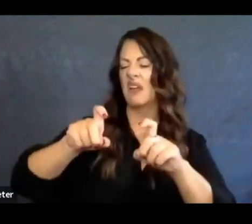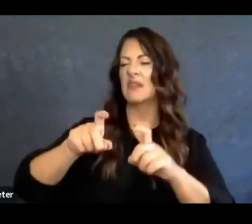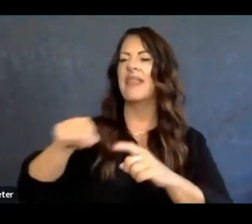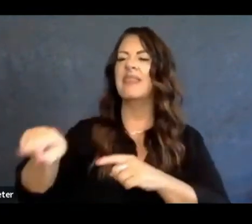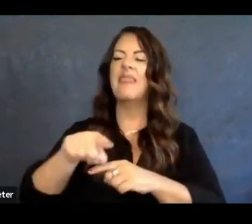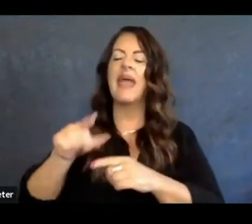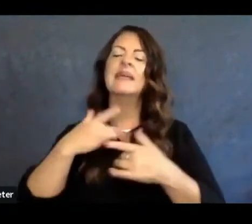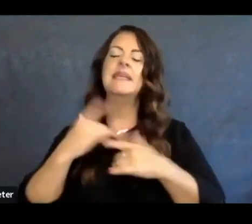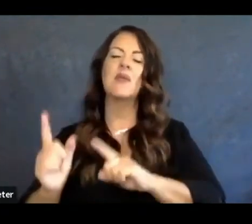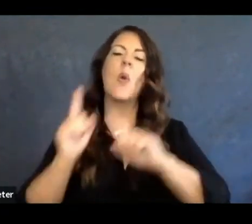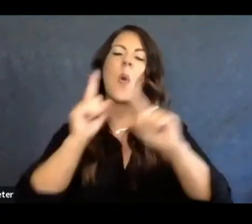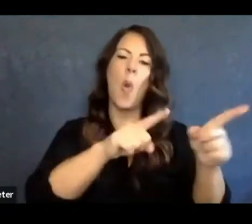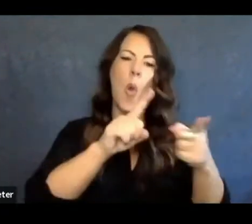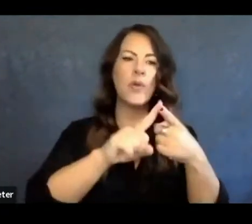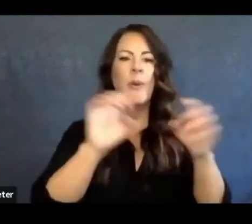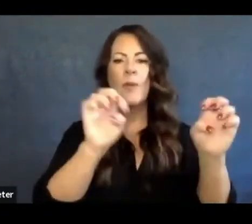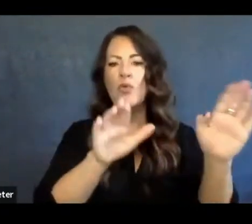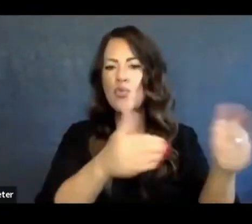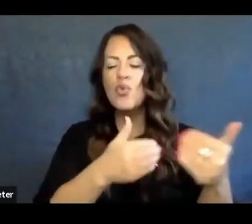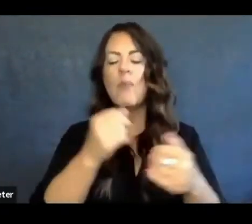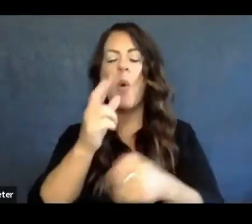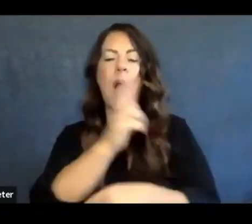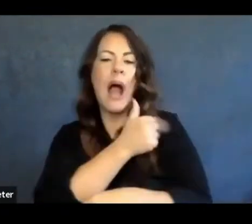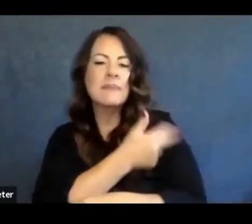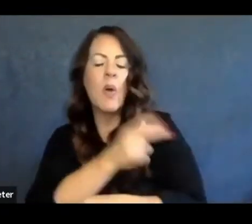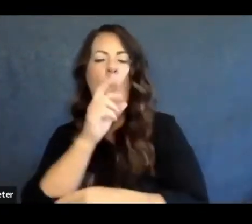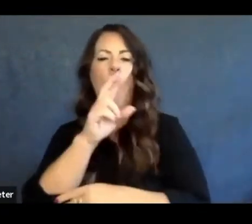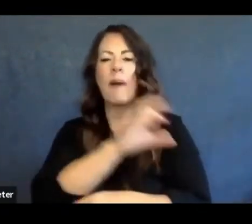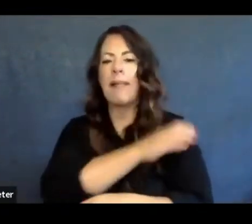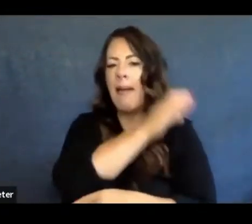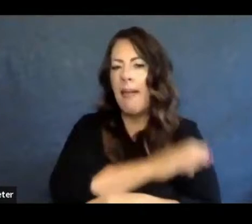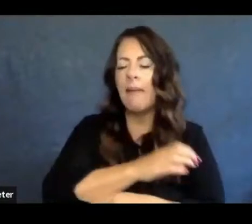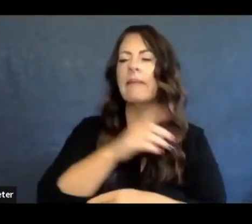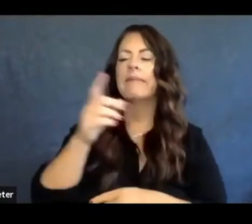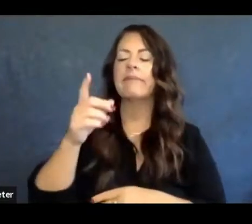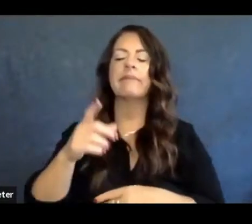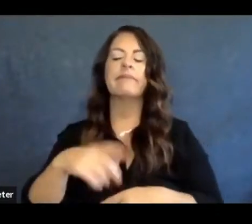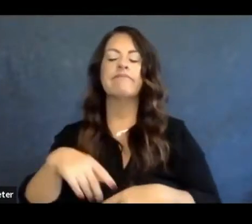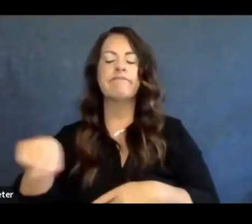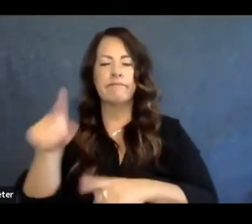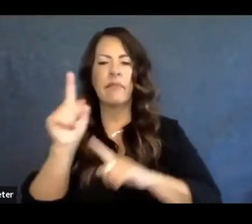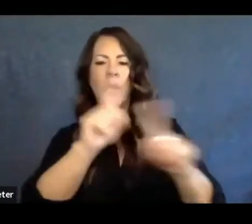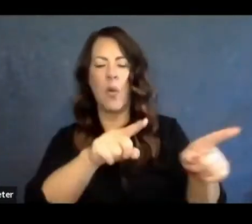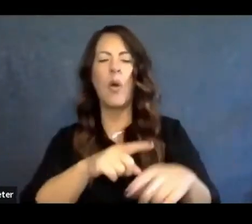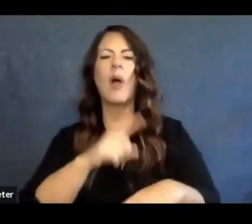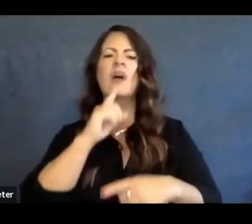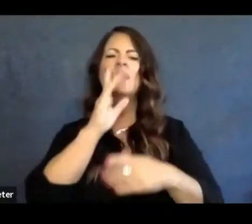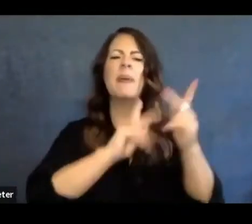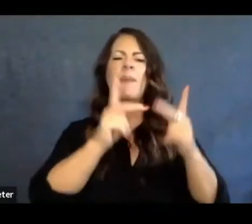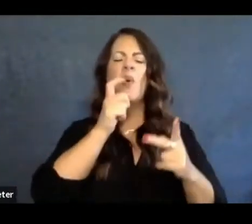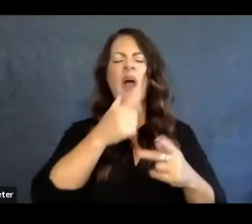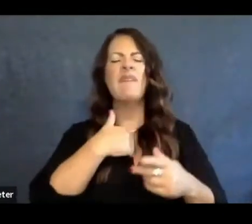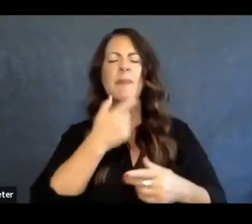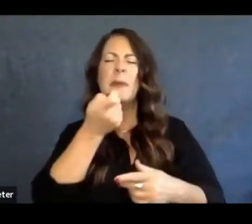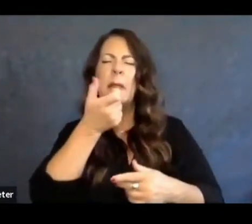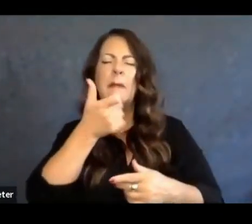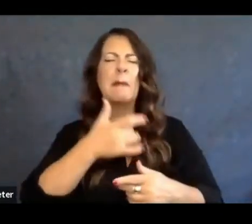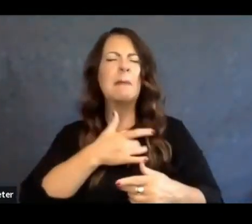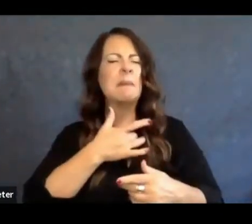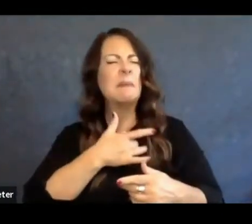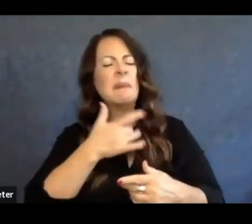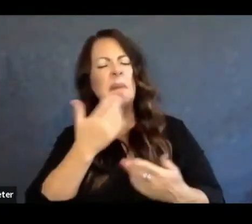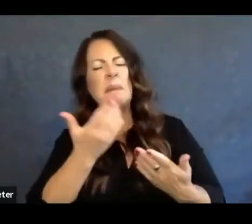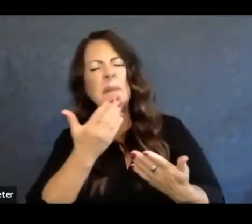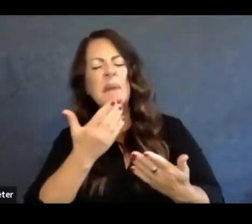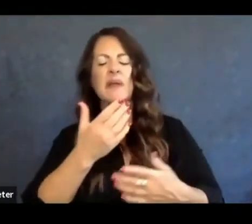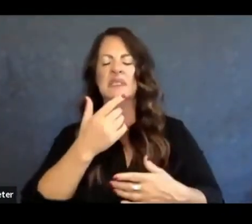in clinics and emergency rooms and hospitals. Those who are doing the self-administered test might be mildly symptomatic or asymptomatic